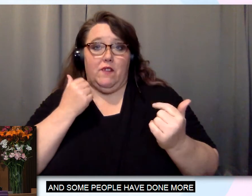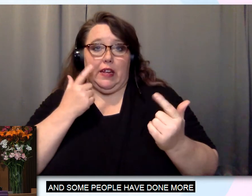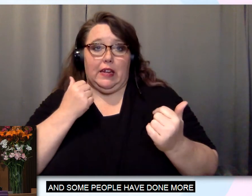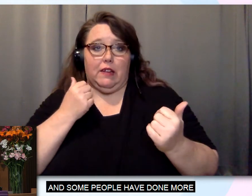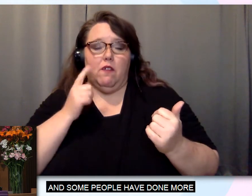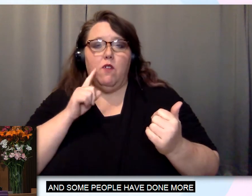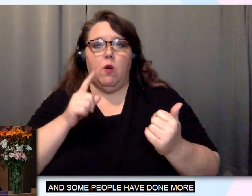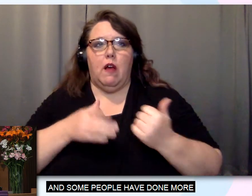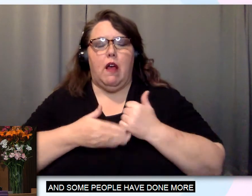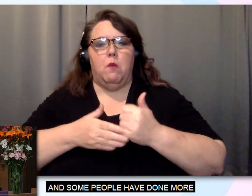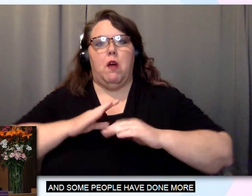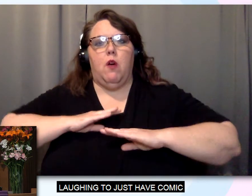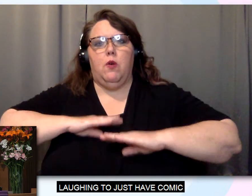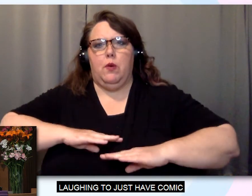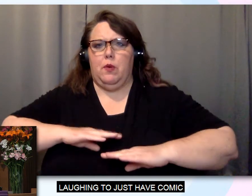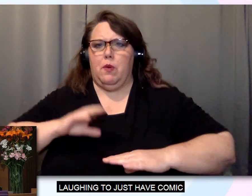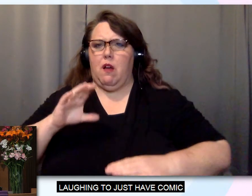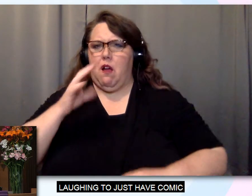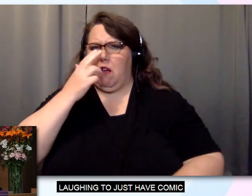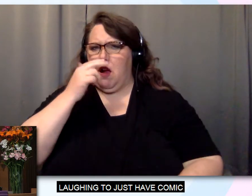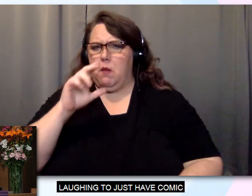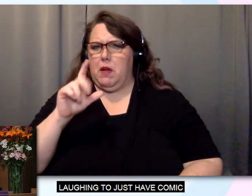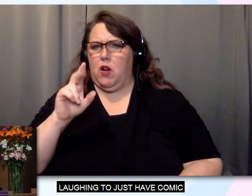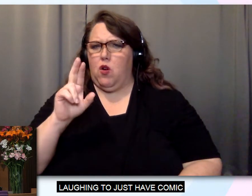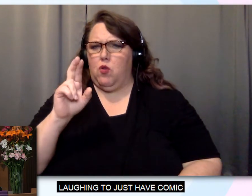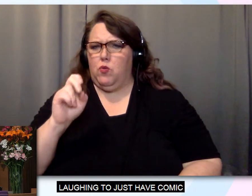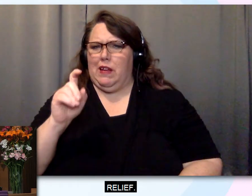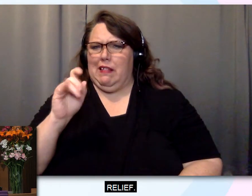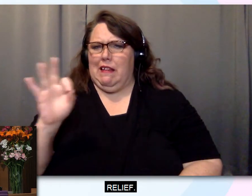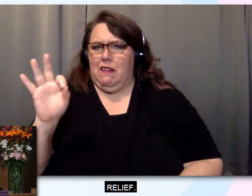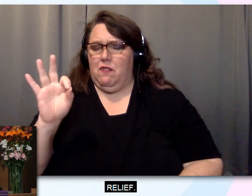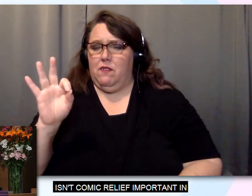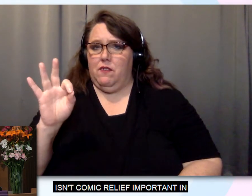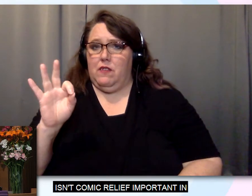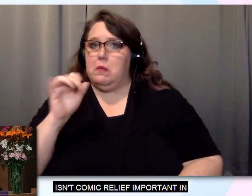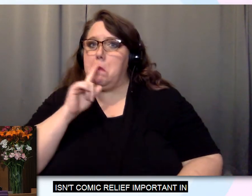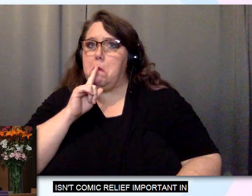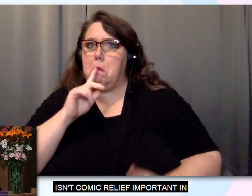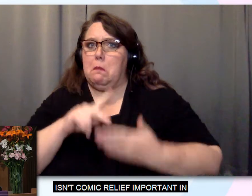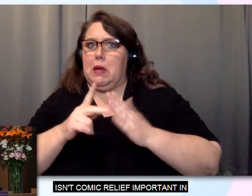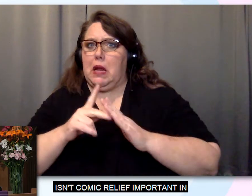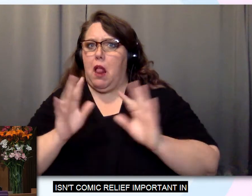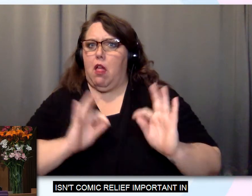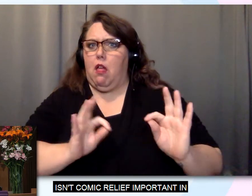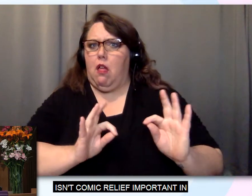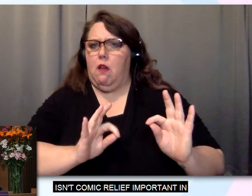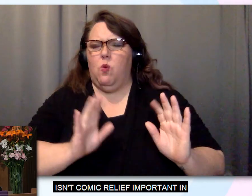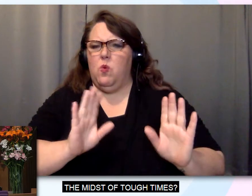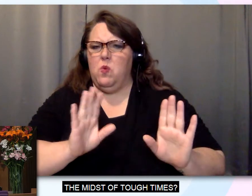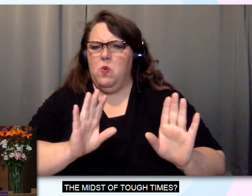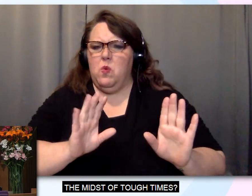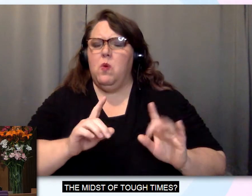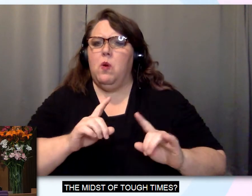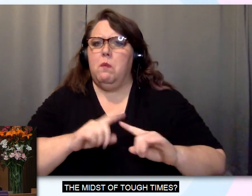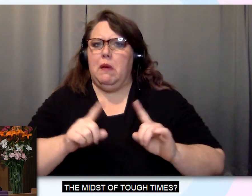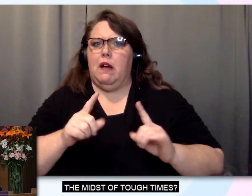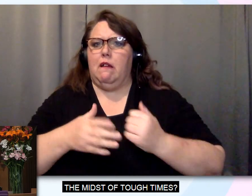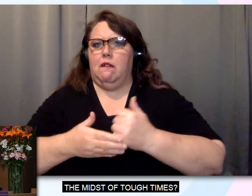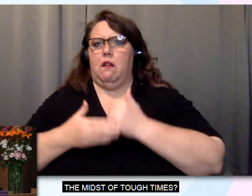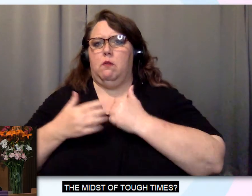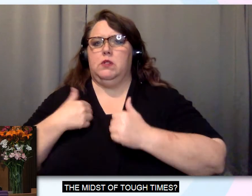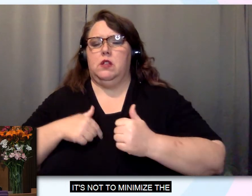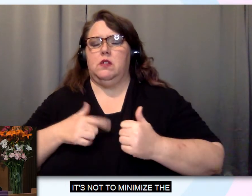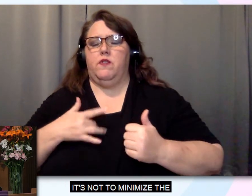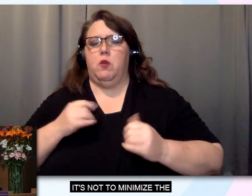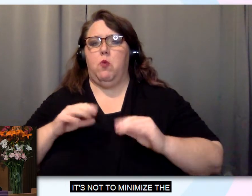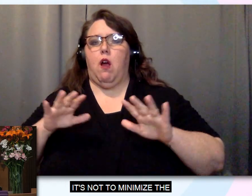done more laughing to just have comic relief. Isn't comic relief important in the midst of tough times? It's not to minimize the seriousness or all the things that go